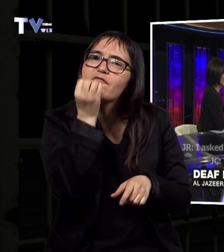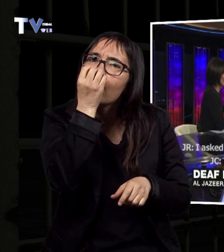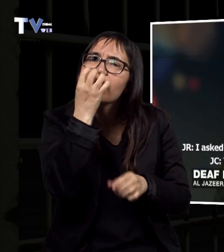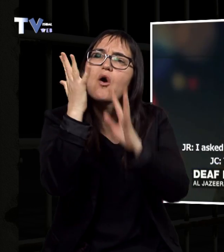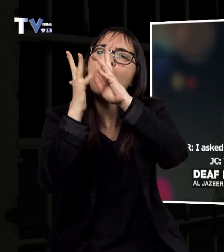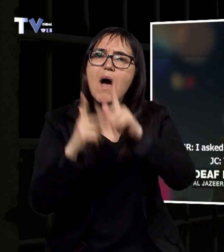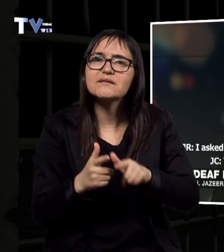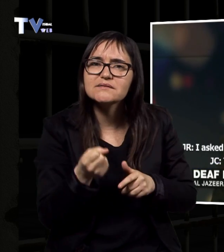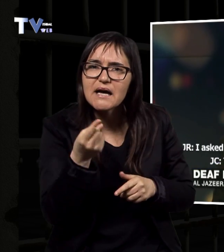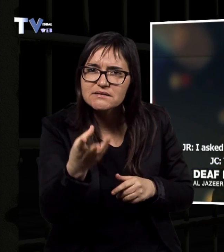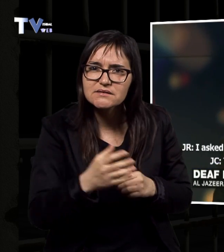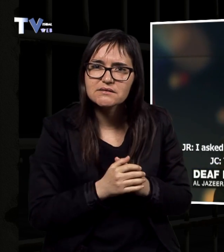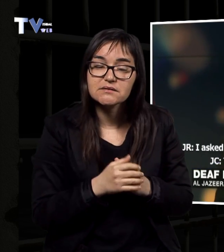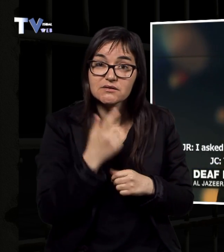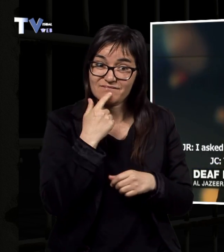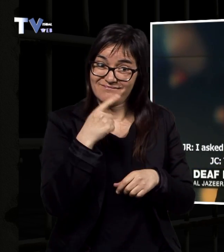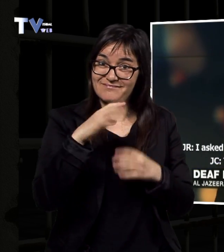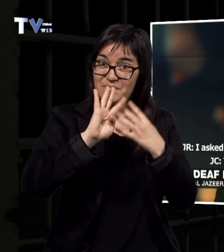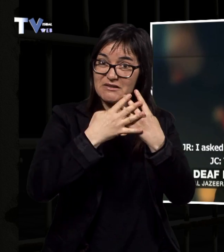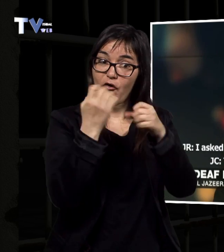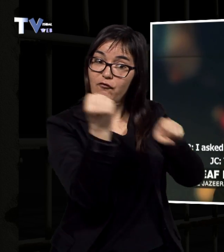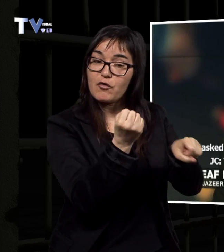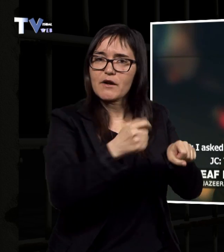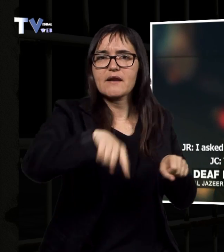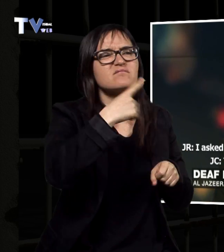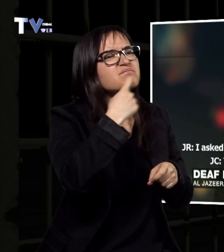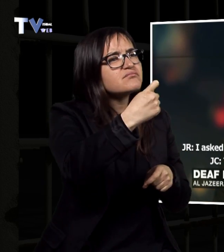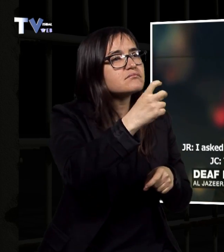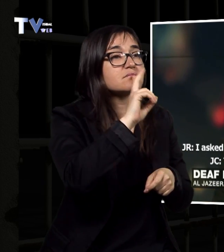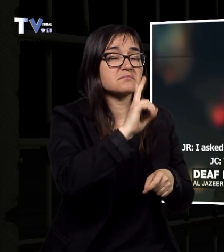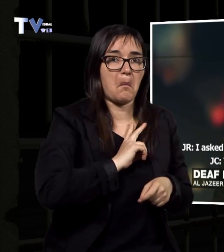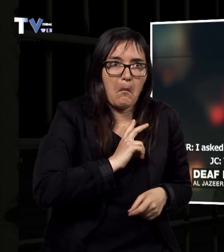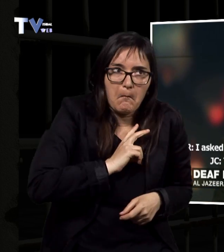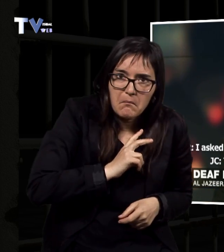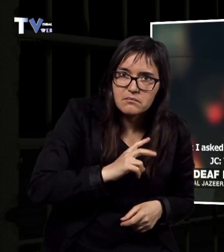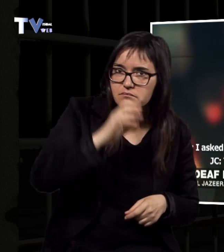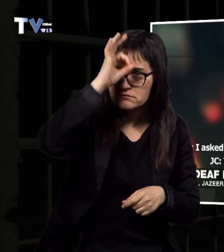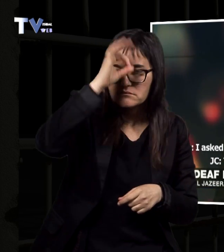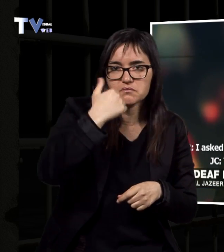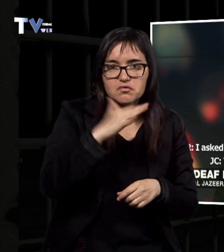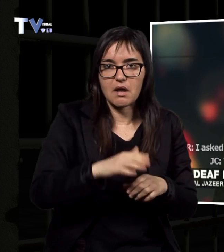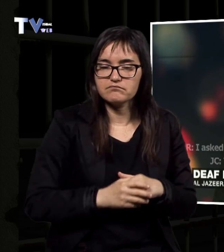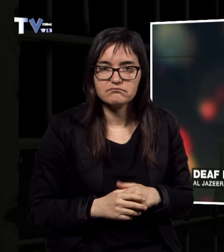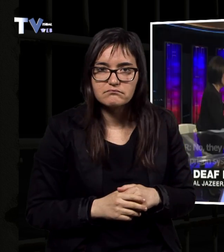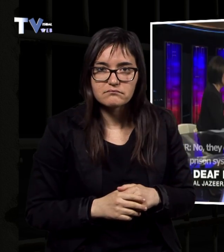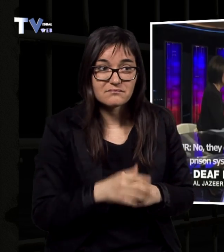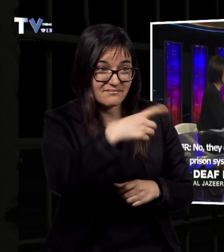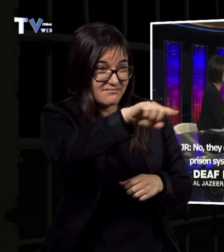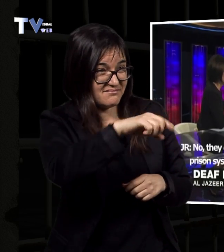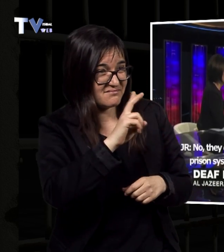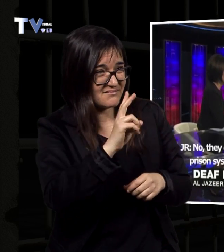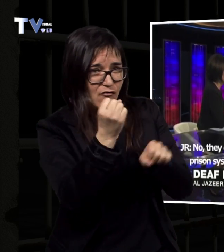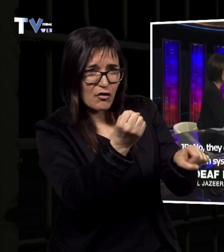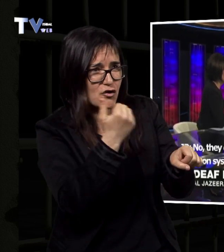the officials, and they said they didn't know. They didn't know. Nobody tracks it. No, they didn't know.